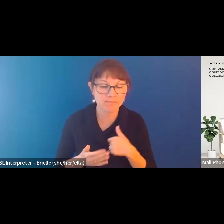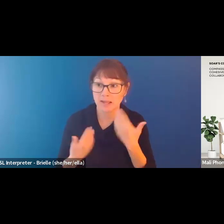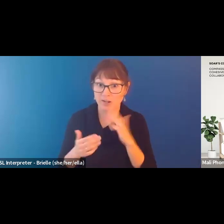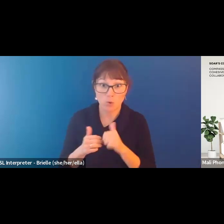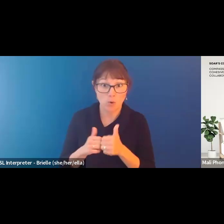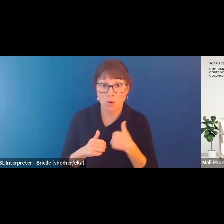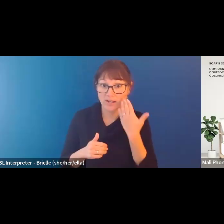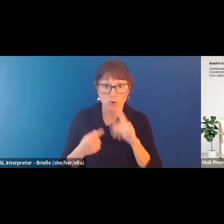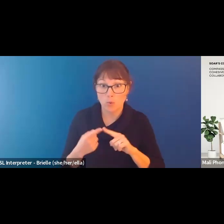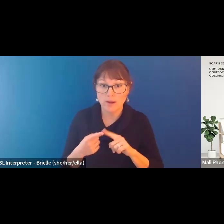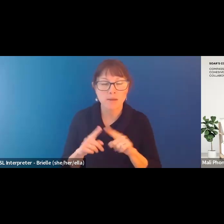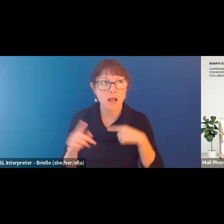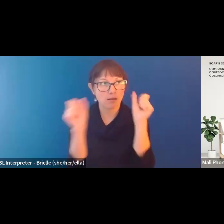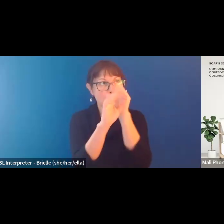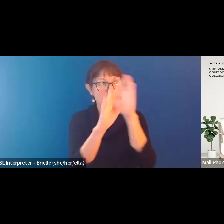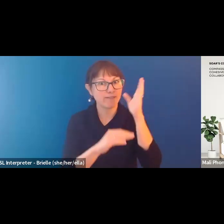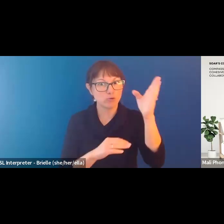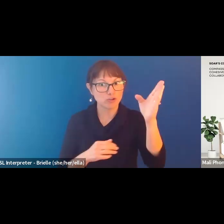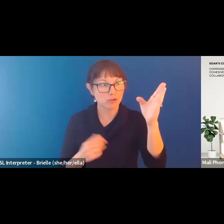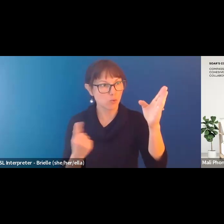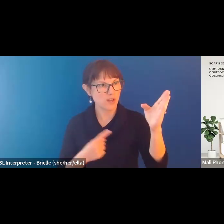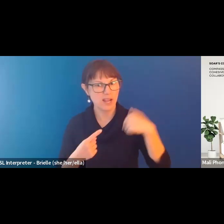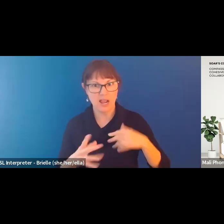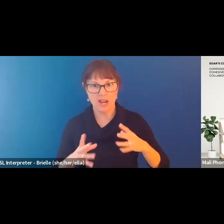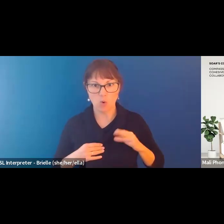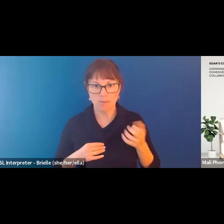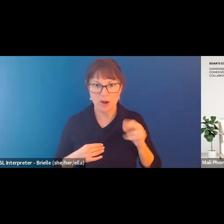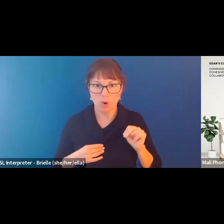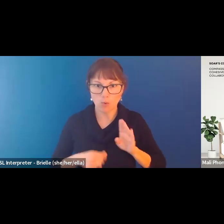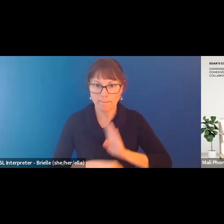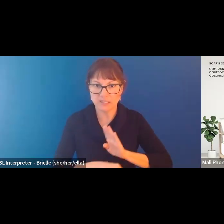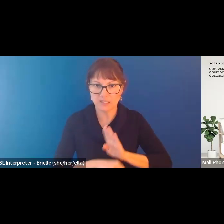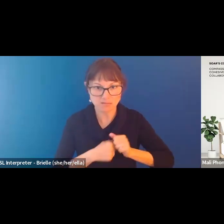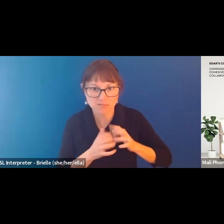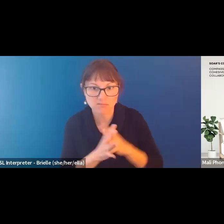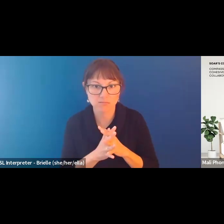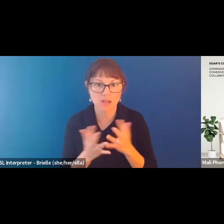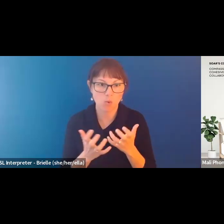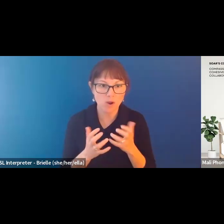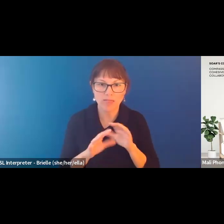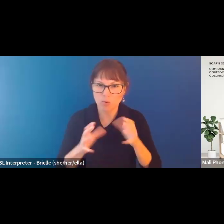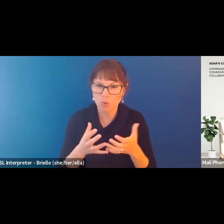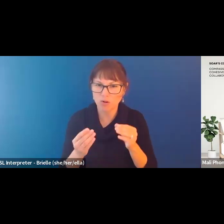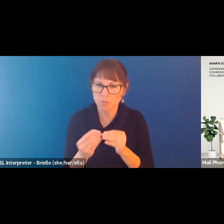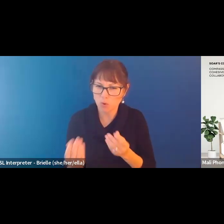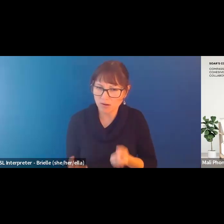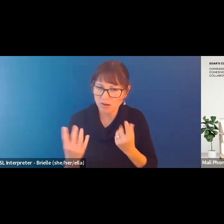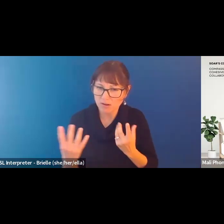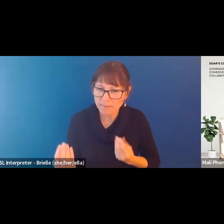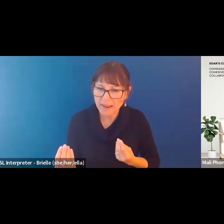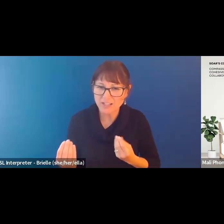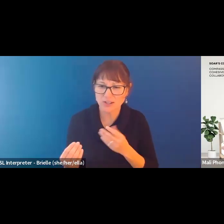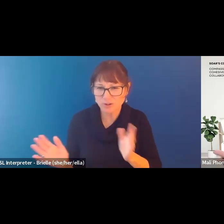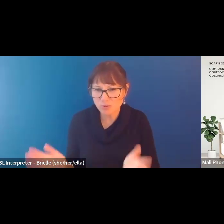but I imagined a future where I would one day own my own business to create more compassion in the world and to uplift families